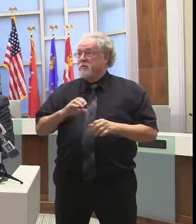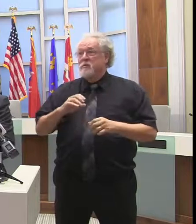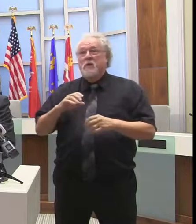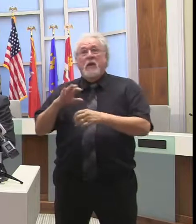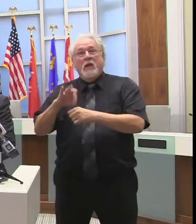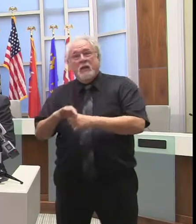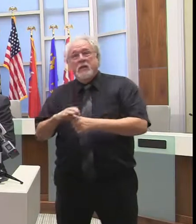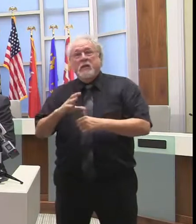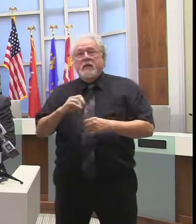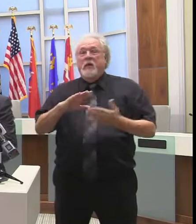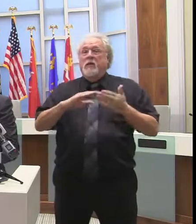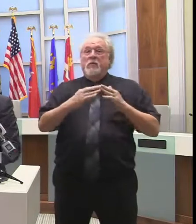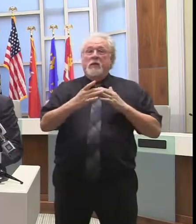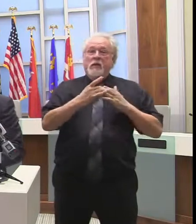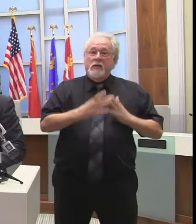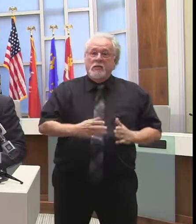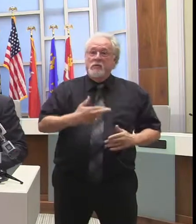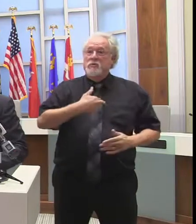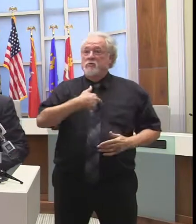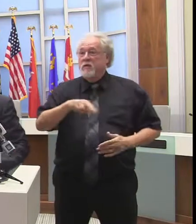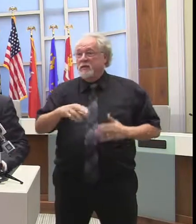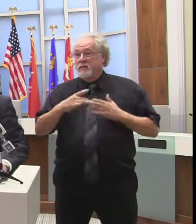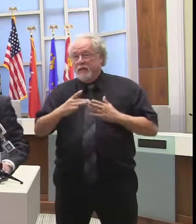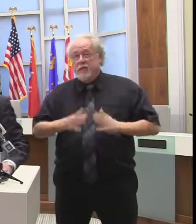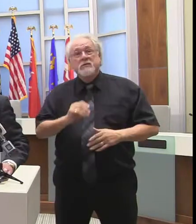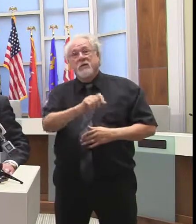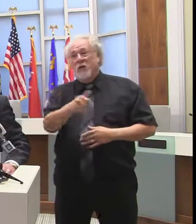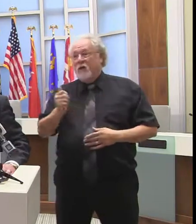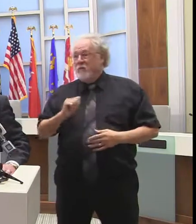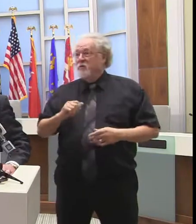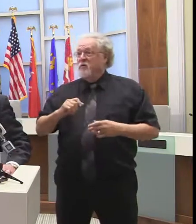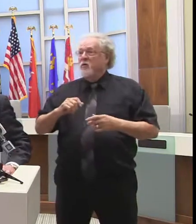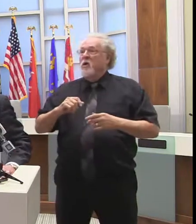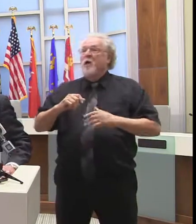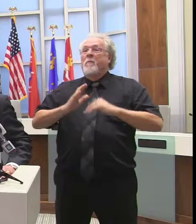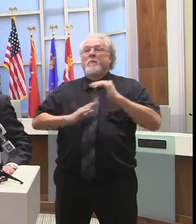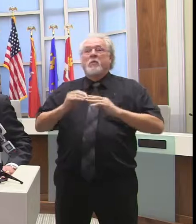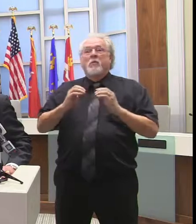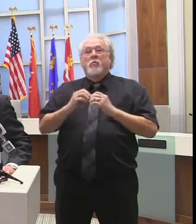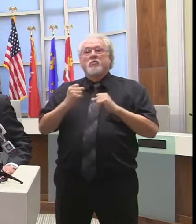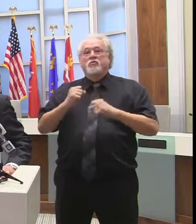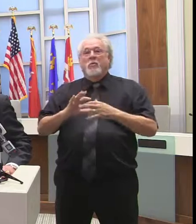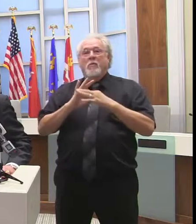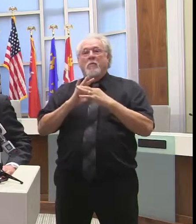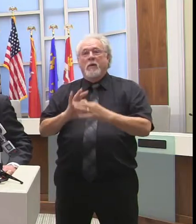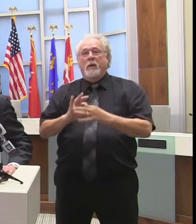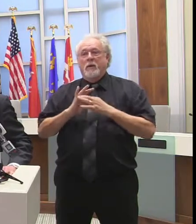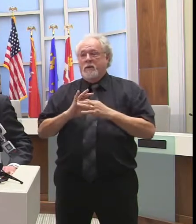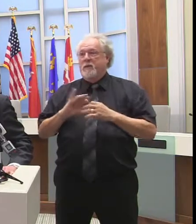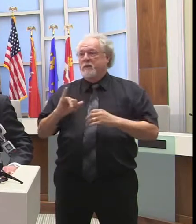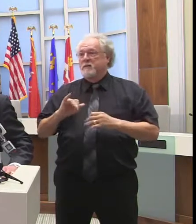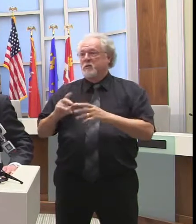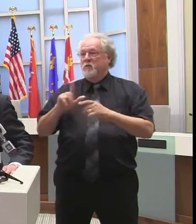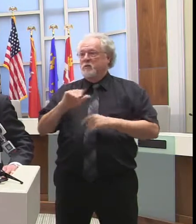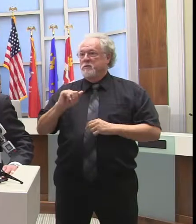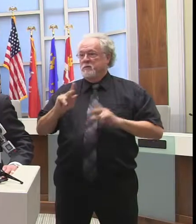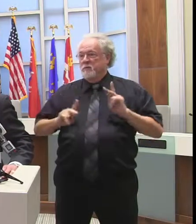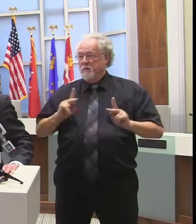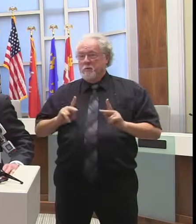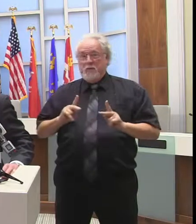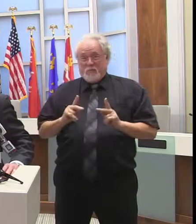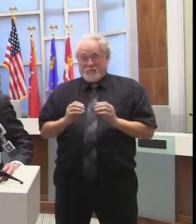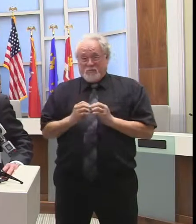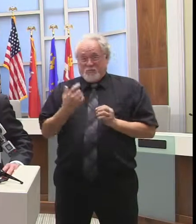elected and community leaders, religious leaders, and others, to build stronger bonds as Louisianans.